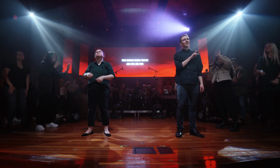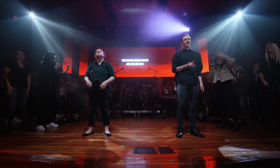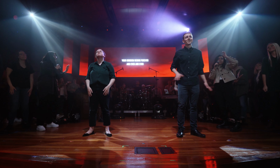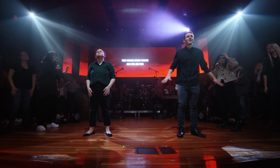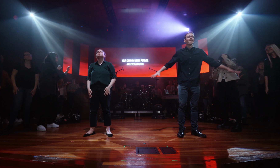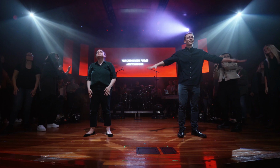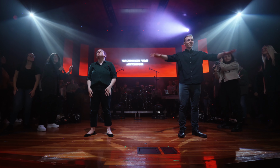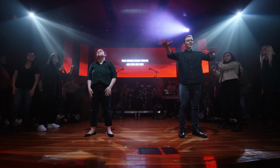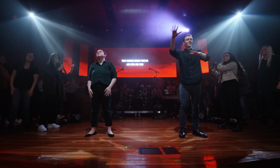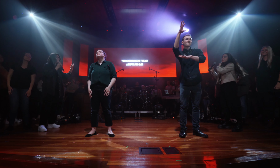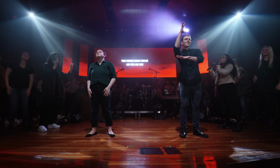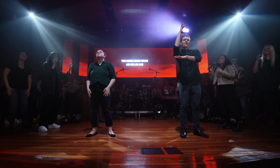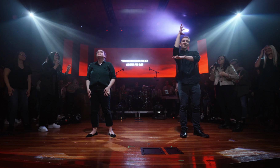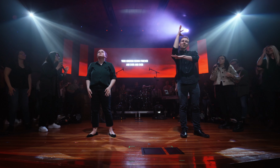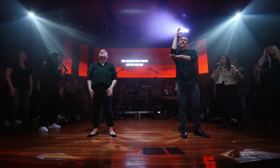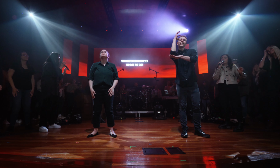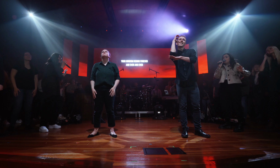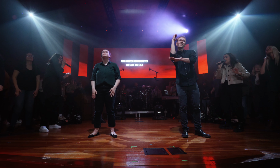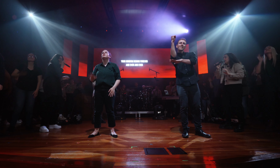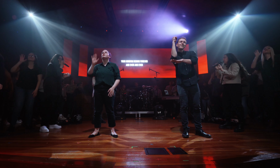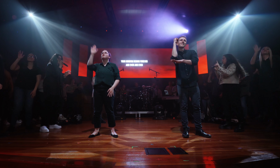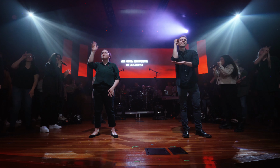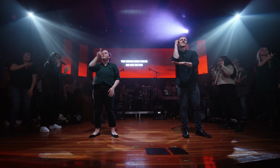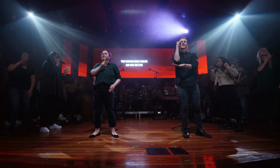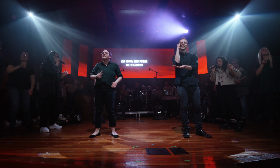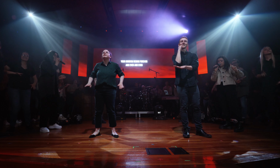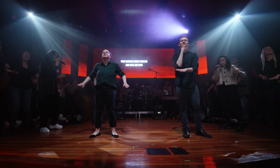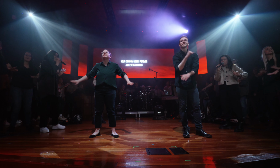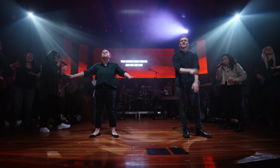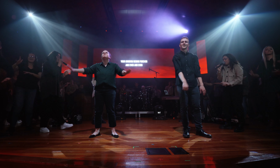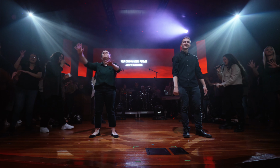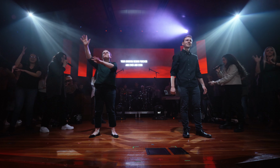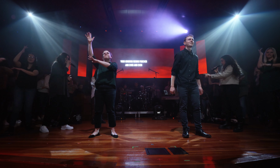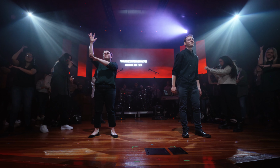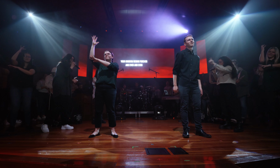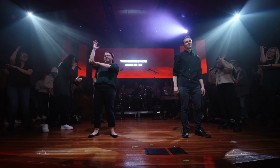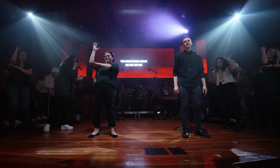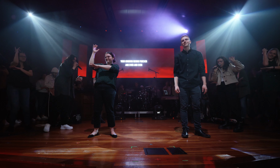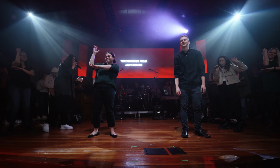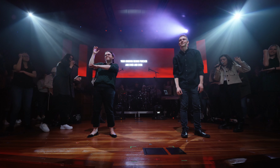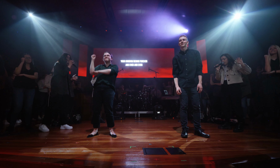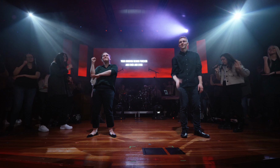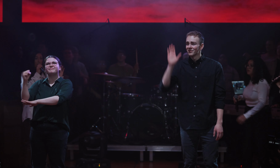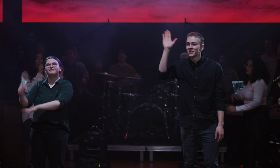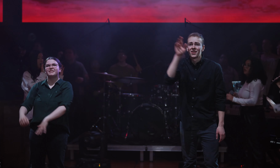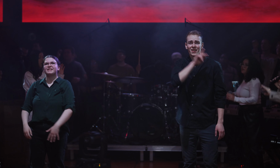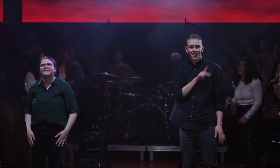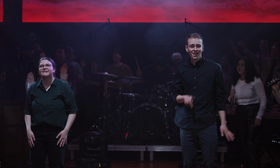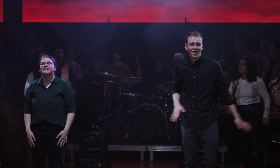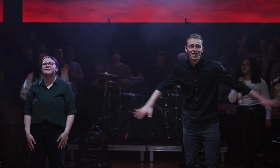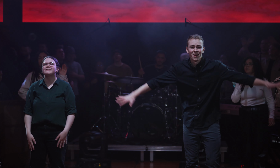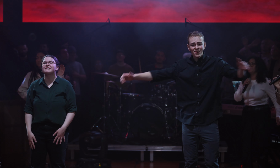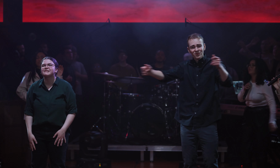Your kingdom reigns forever and ever and ever.